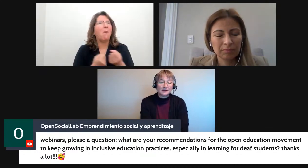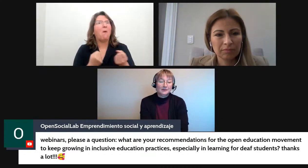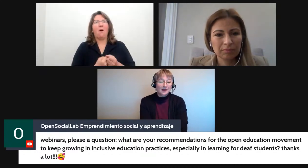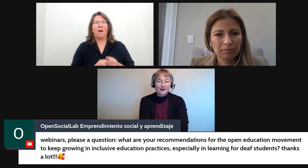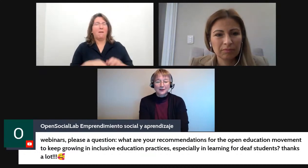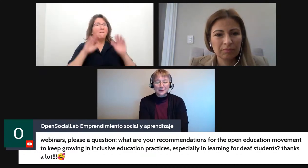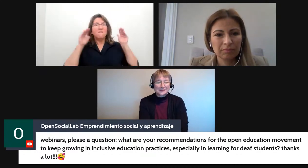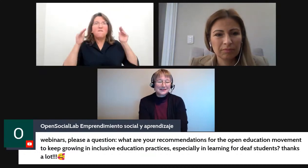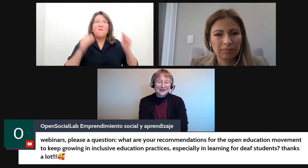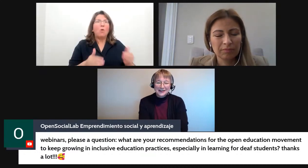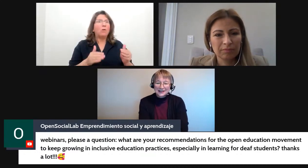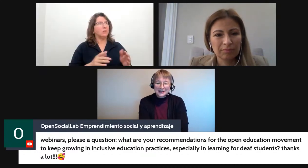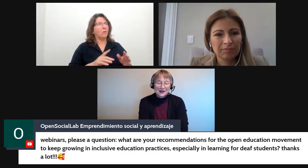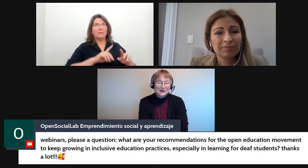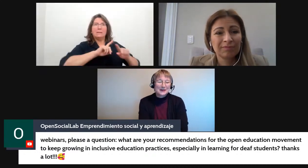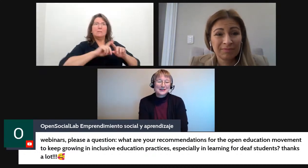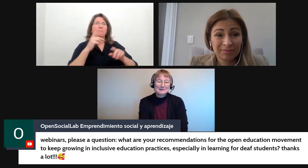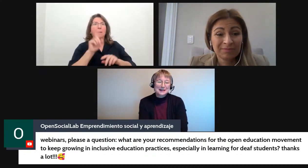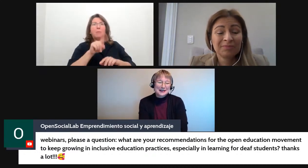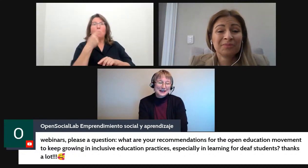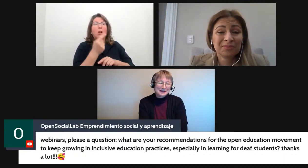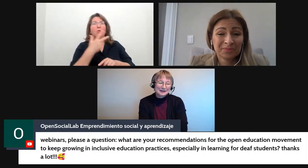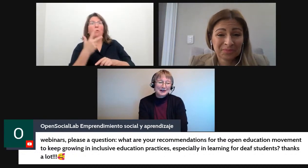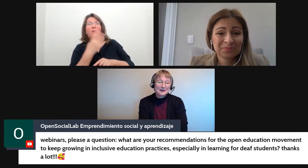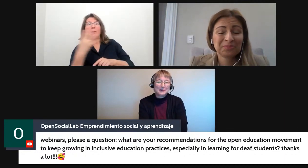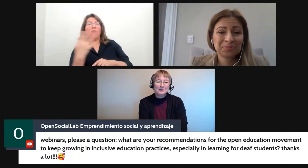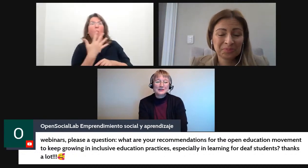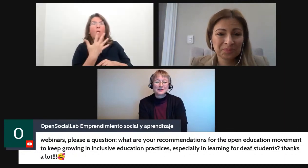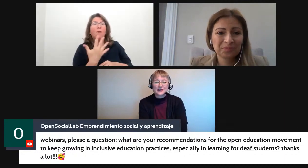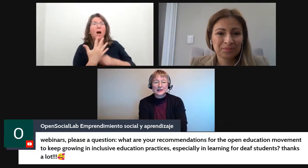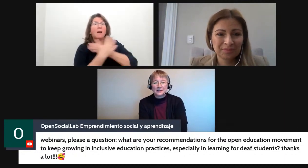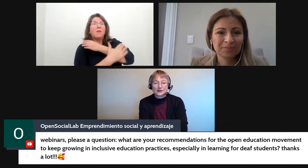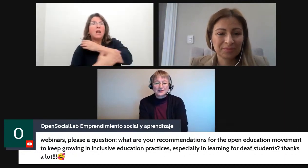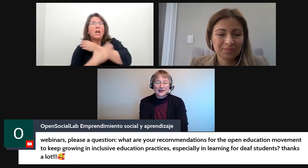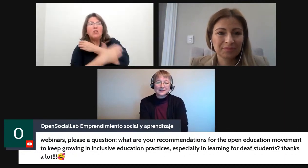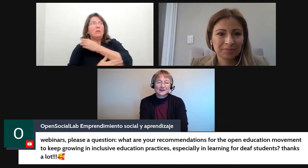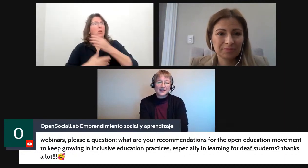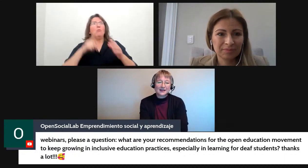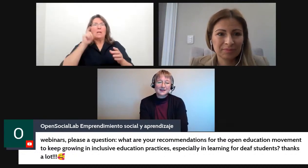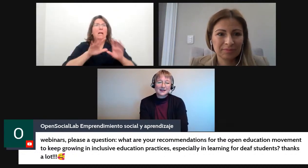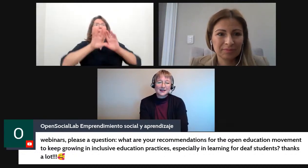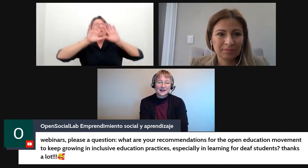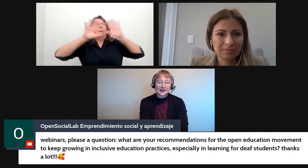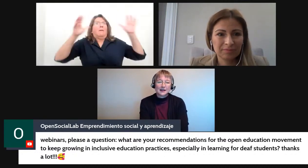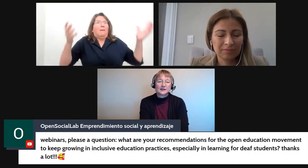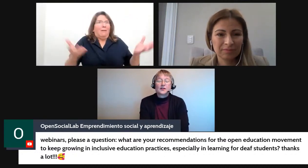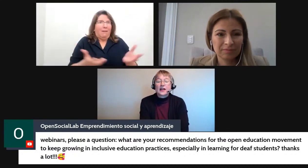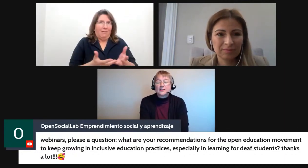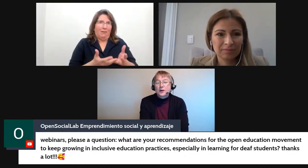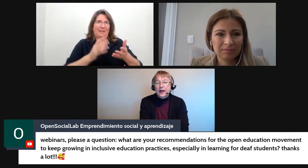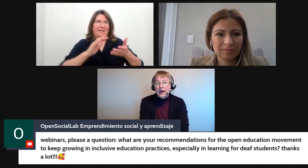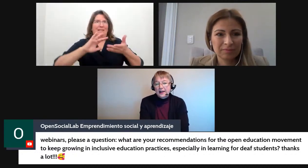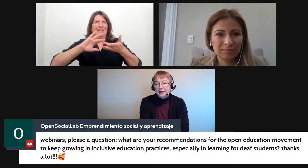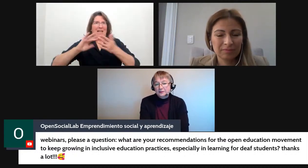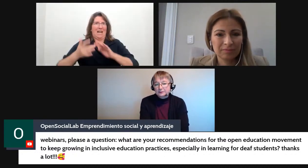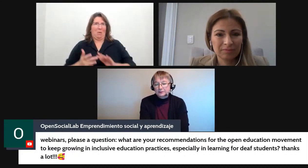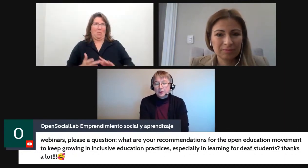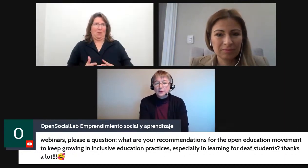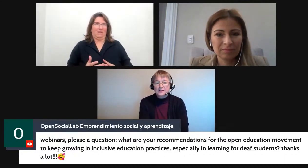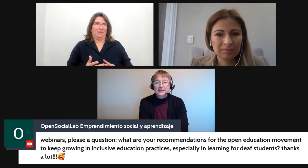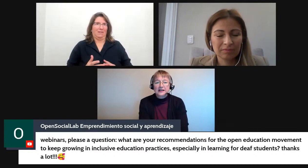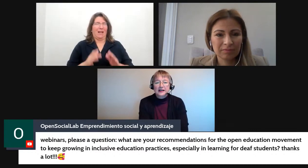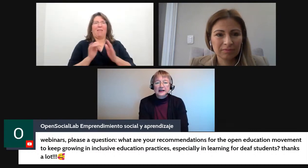course, where's the funding? Where's the money? Right? We're always looking at those kinds of things. So that's why I